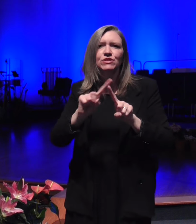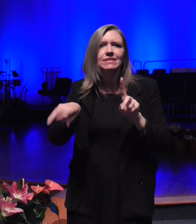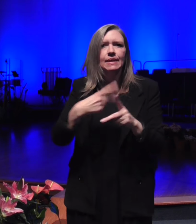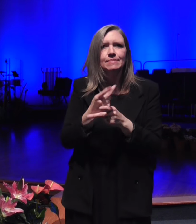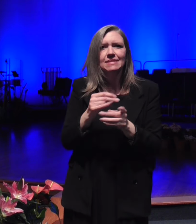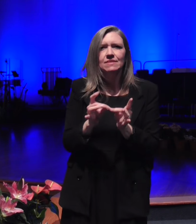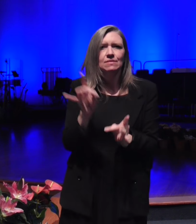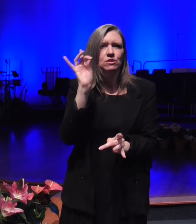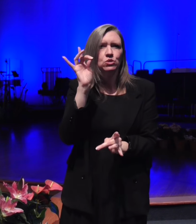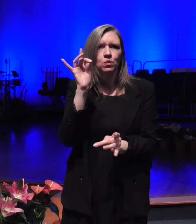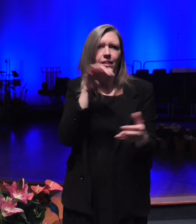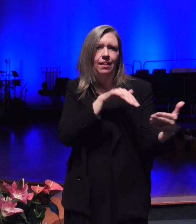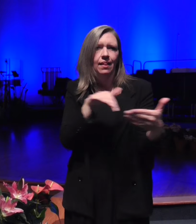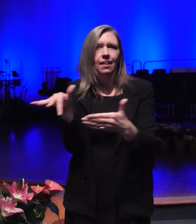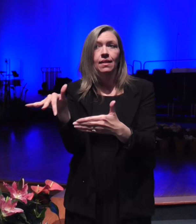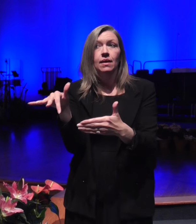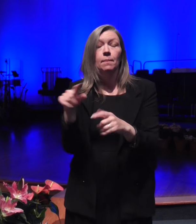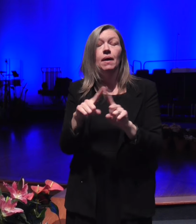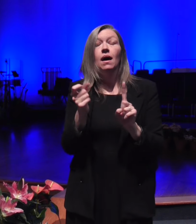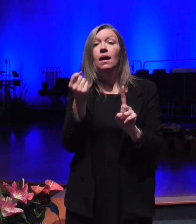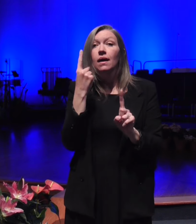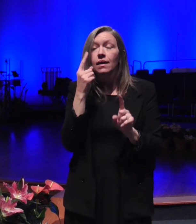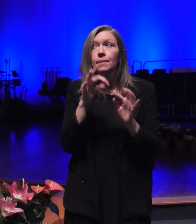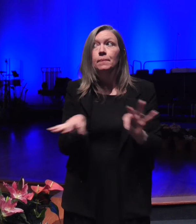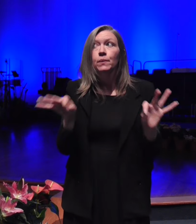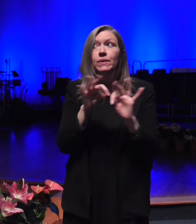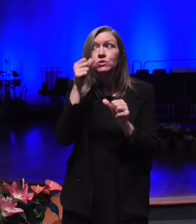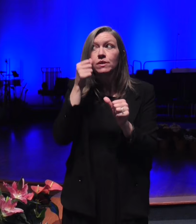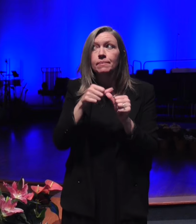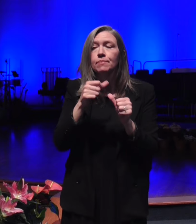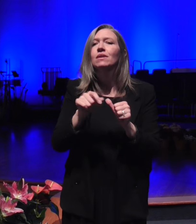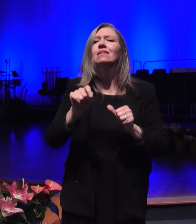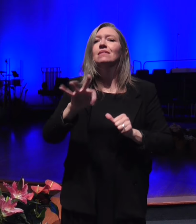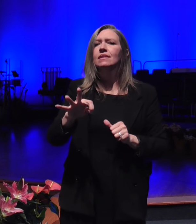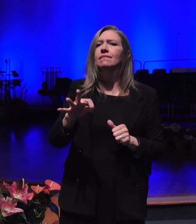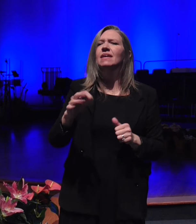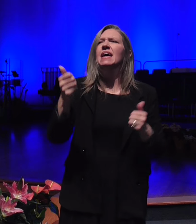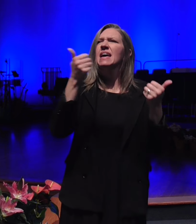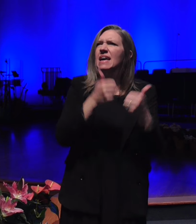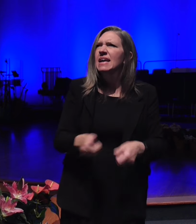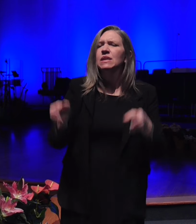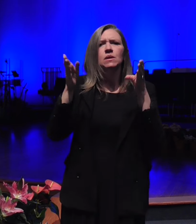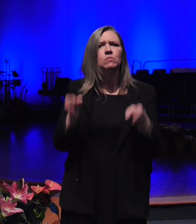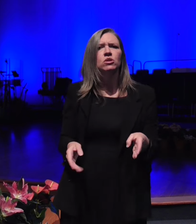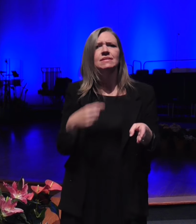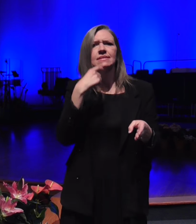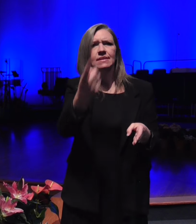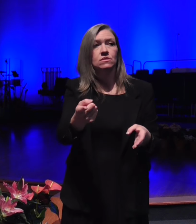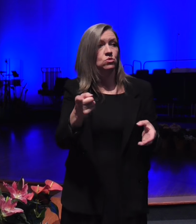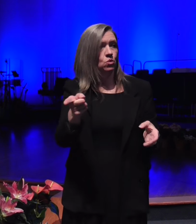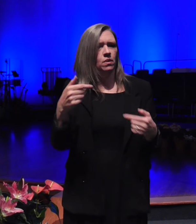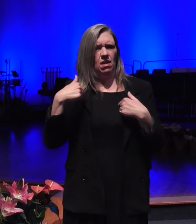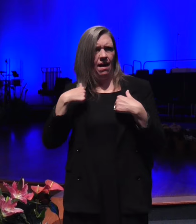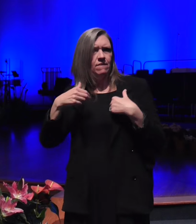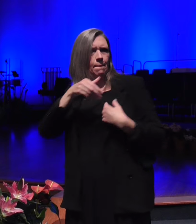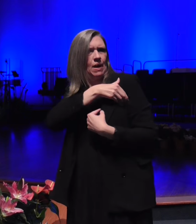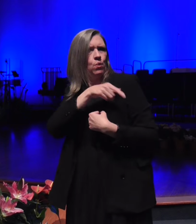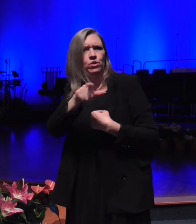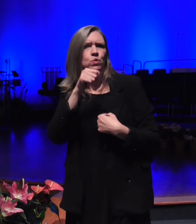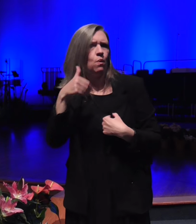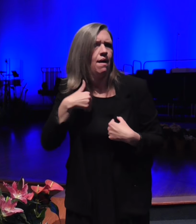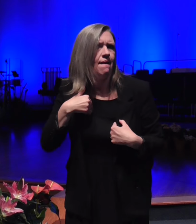If anyone, and I mean anyone, tells you that they have a power that you don't have within yourself and you need them